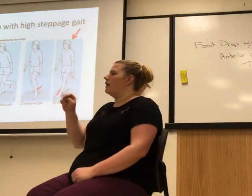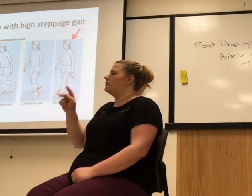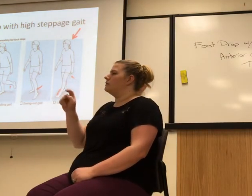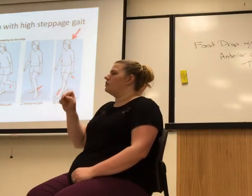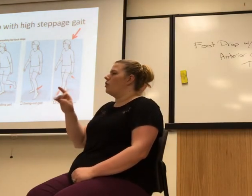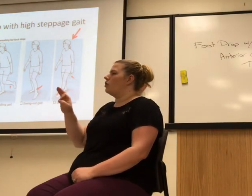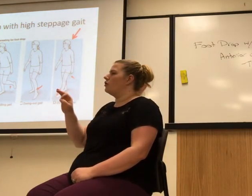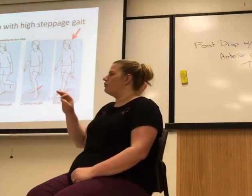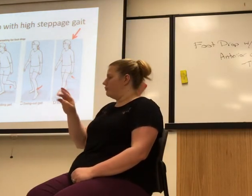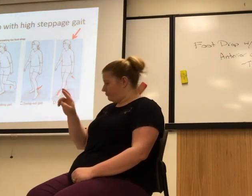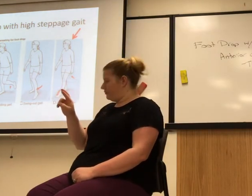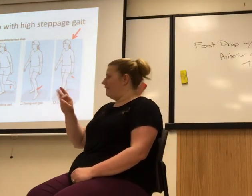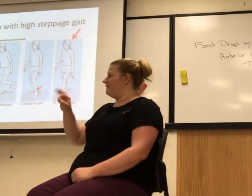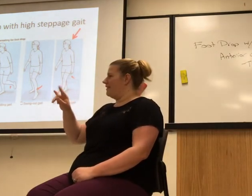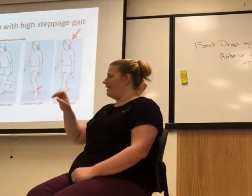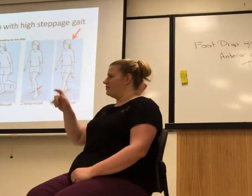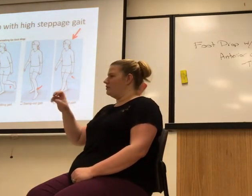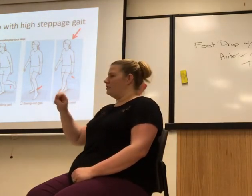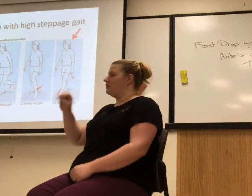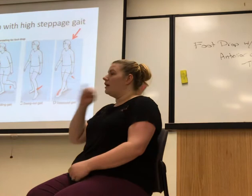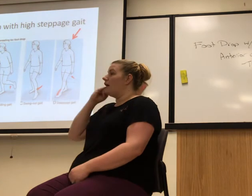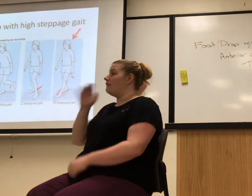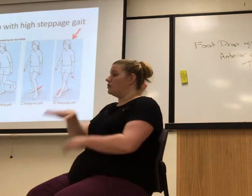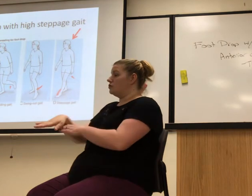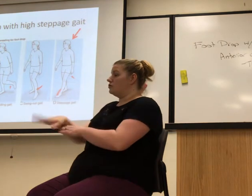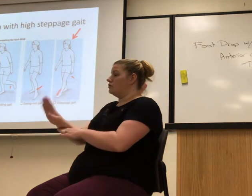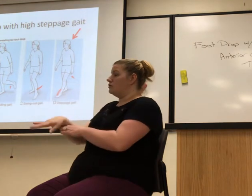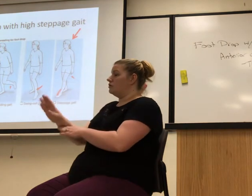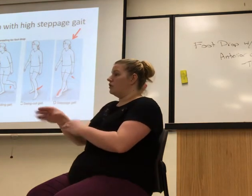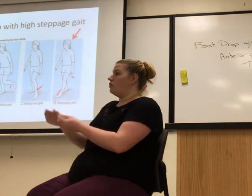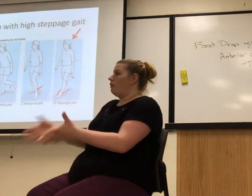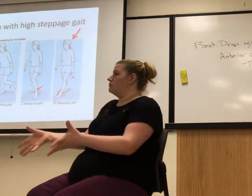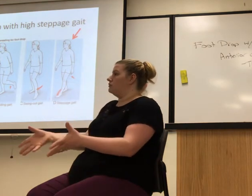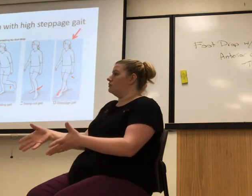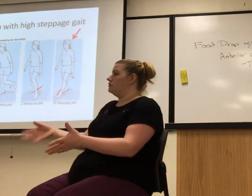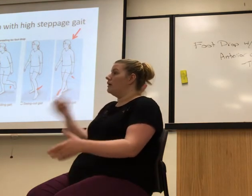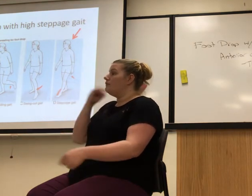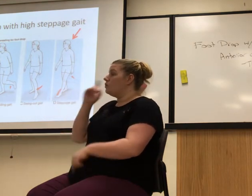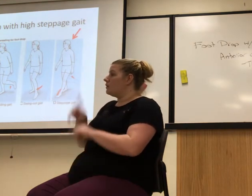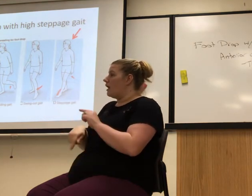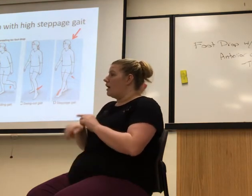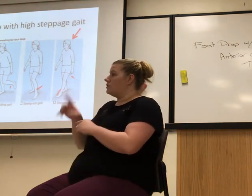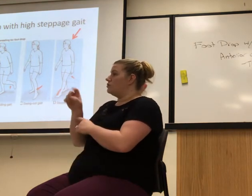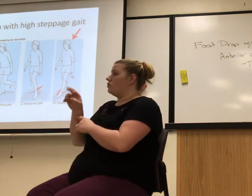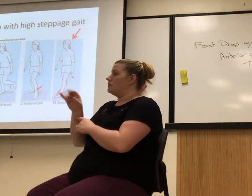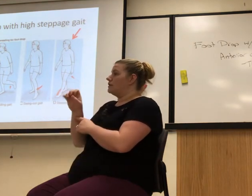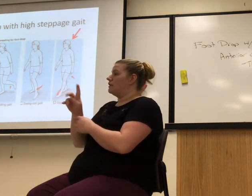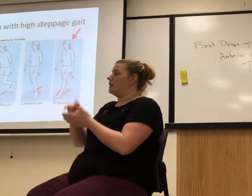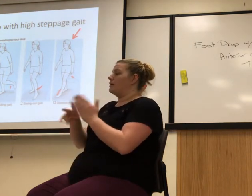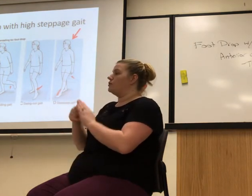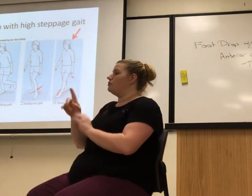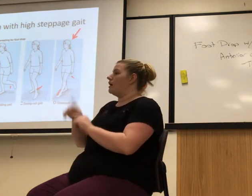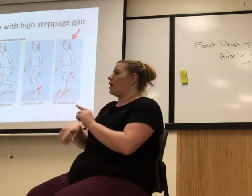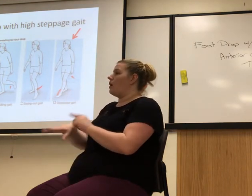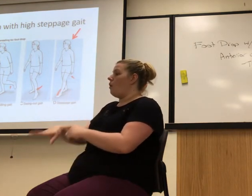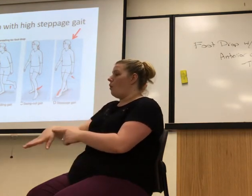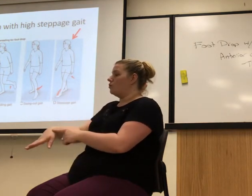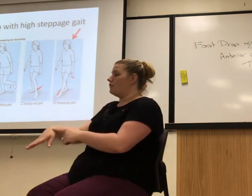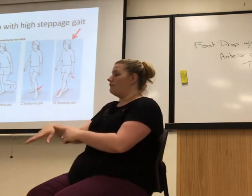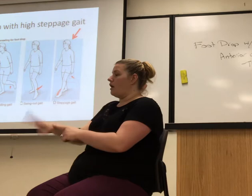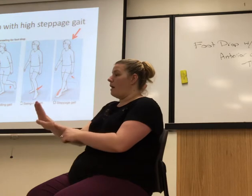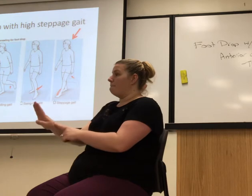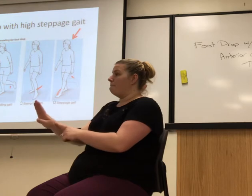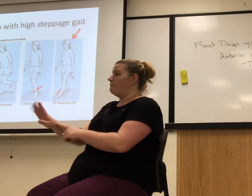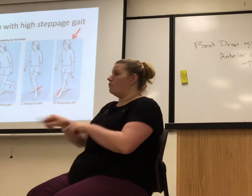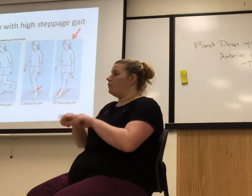You lose dorsiflexion, okay? If you lose dorsiflexion, you can't hold your foot up when you walk, it's